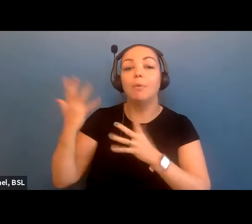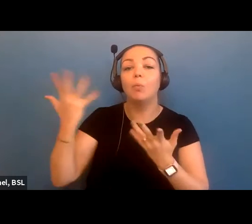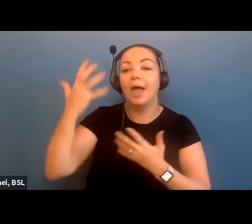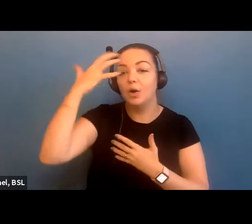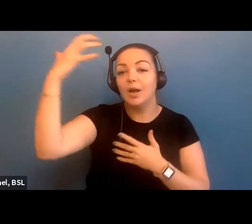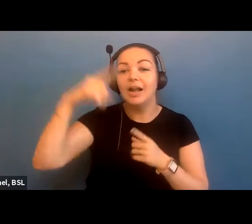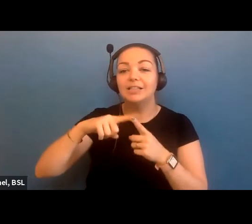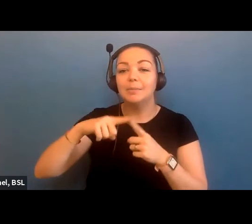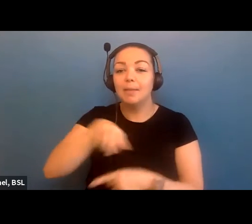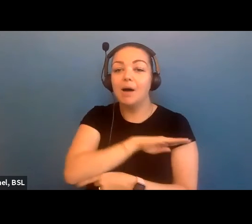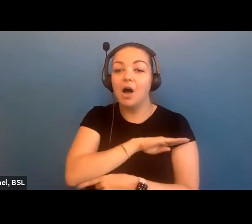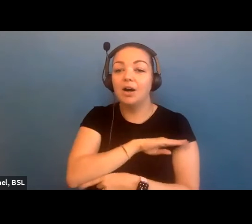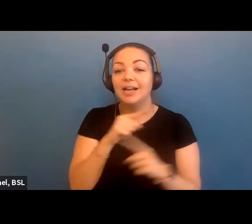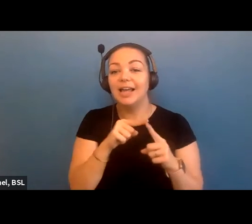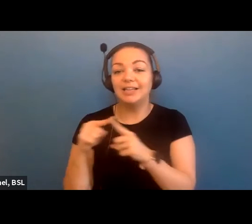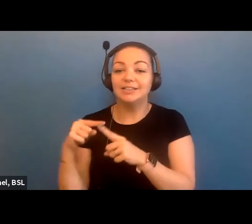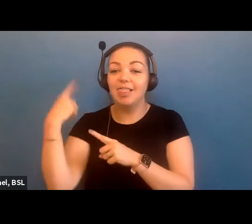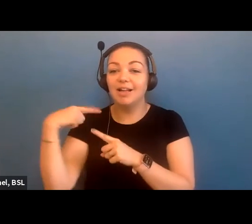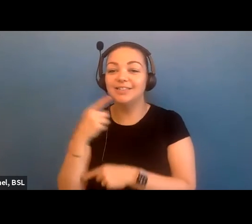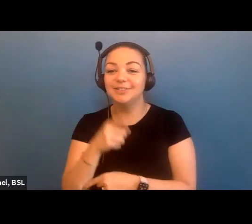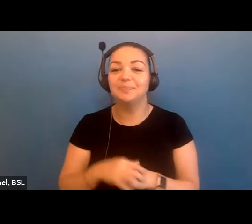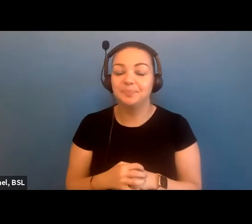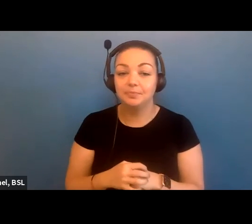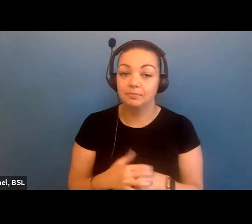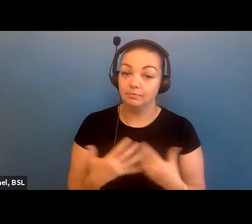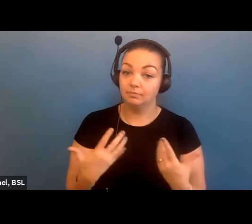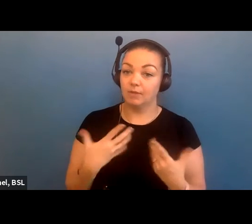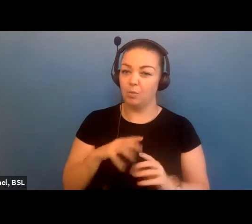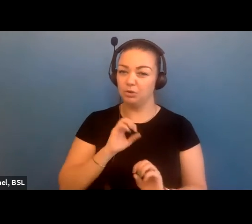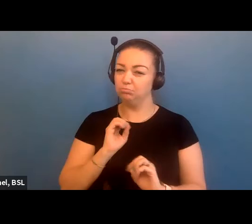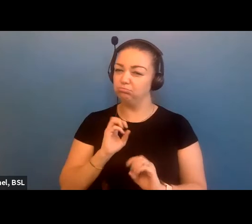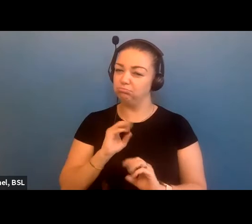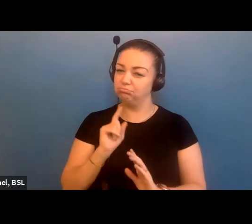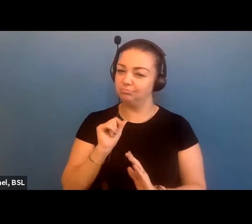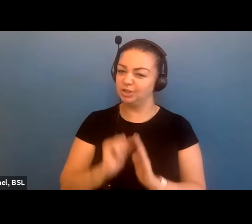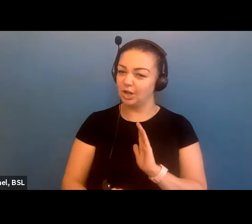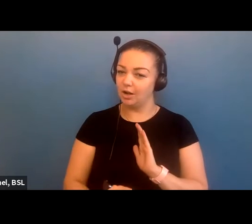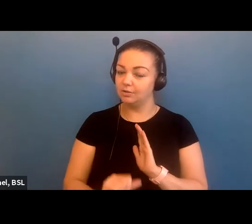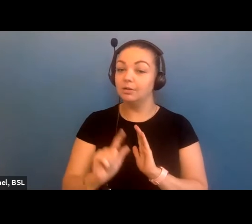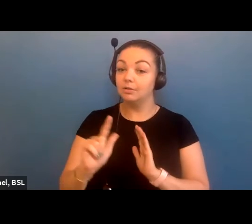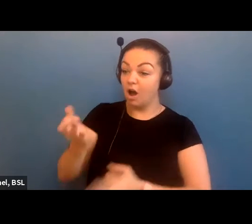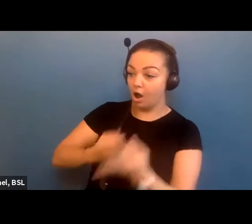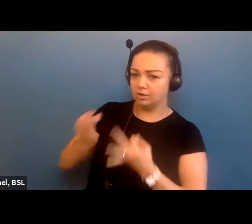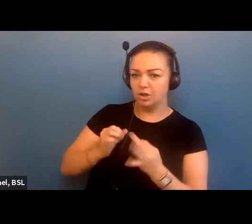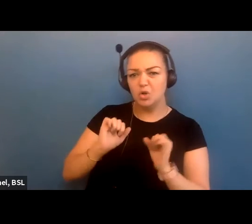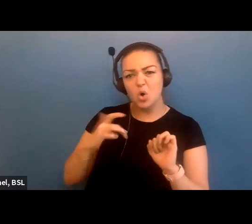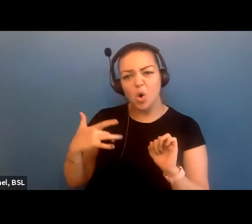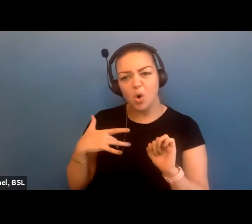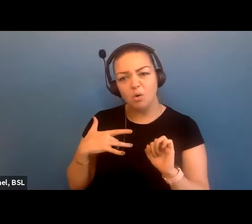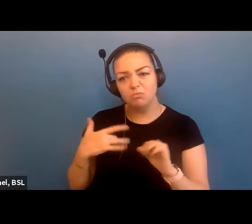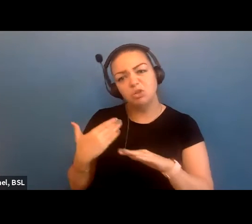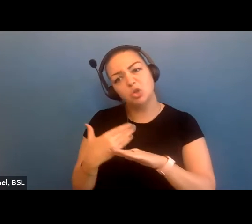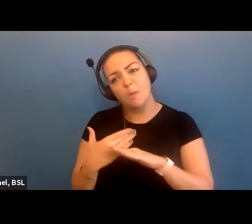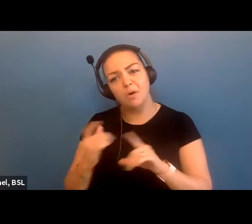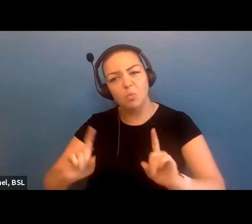London. Now, I wanted to start with, I'm sometimes asked, as we all are, what is it you do for a living? And